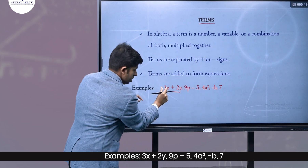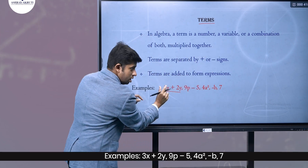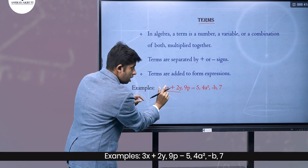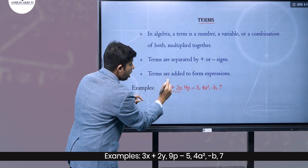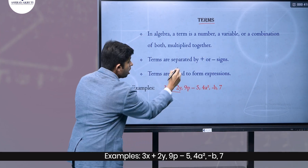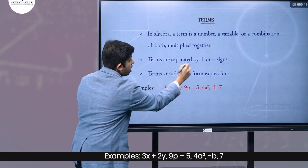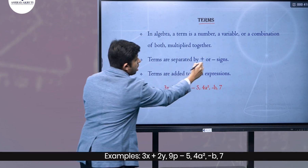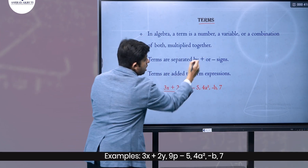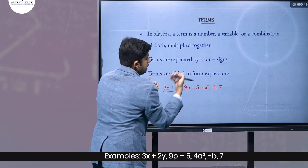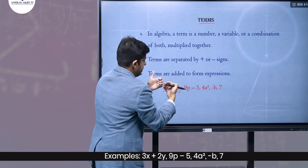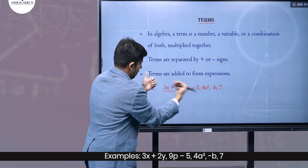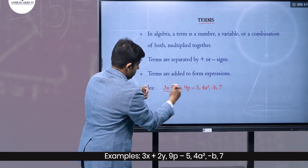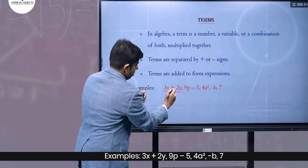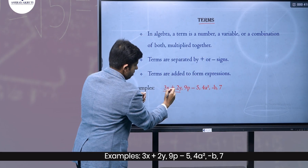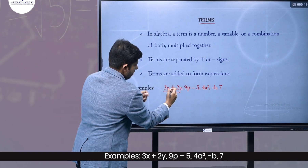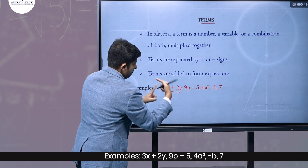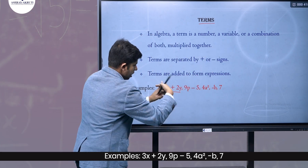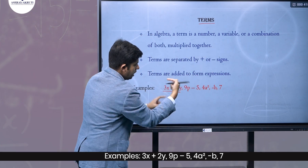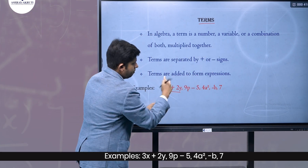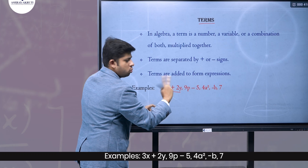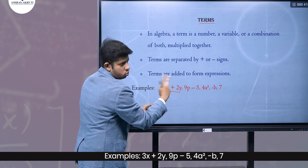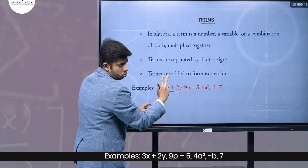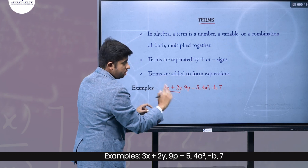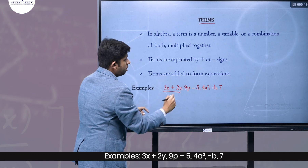4a square, minus b, 7.